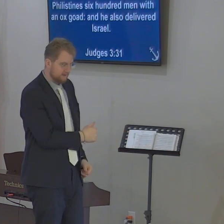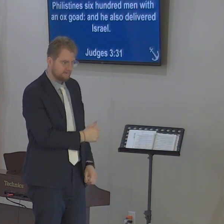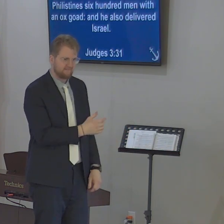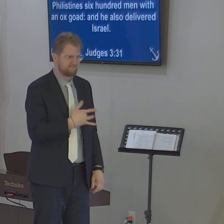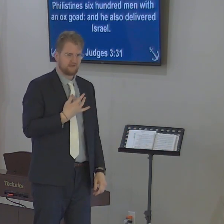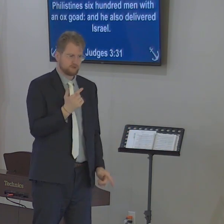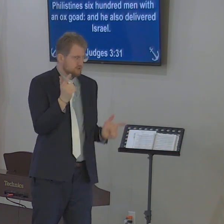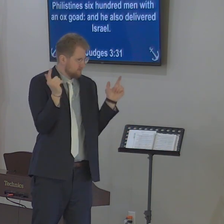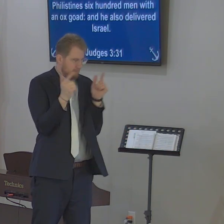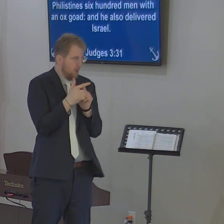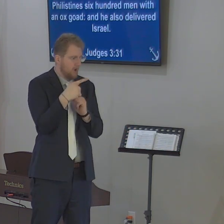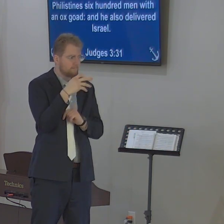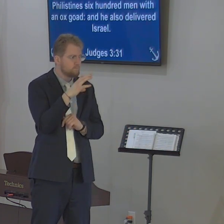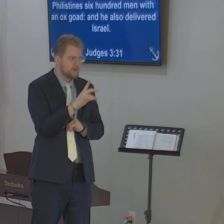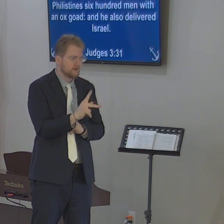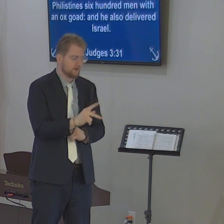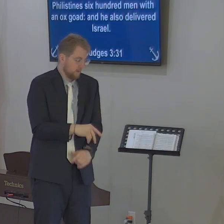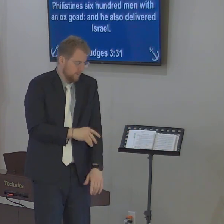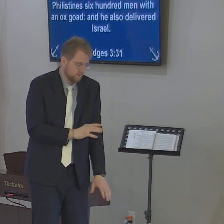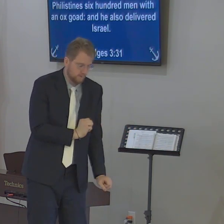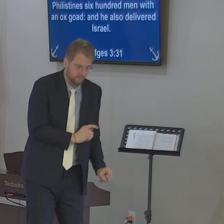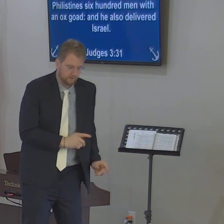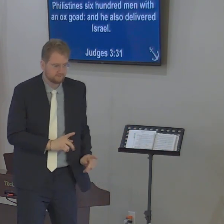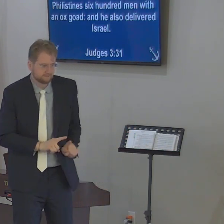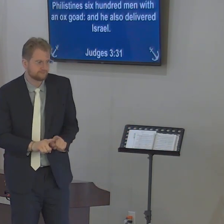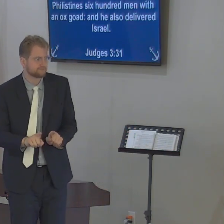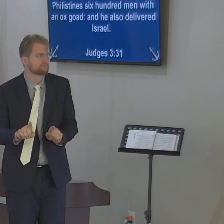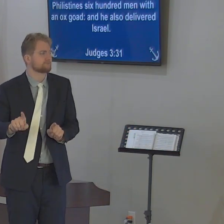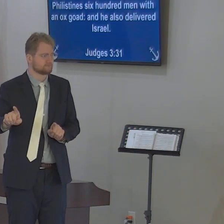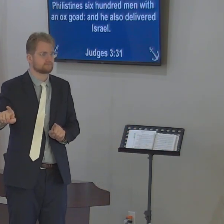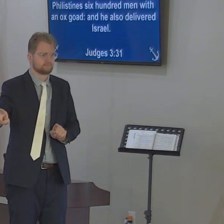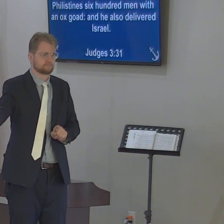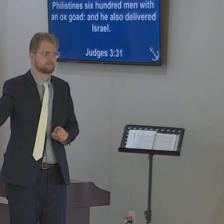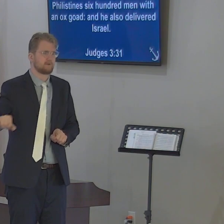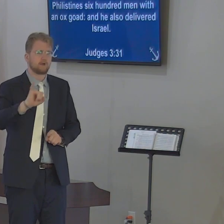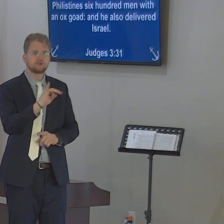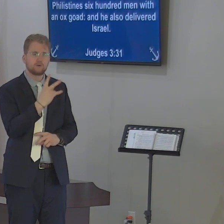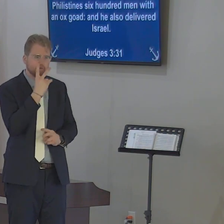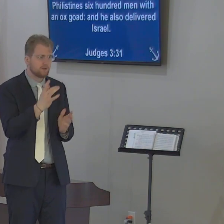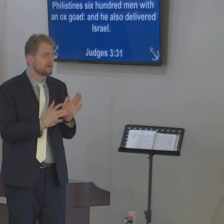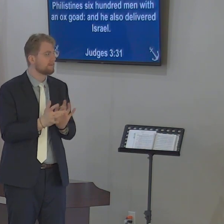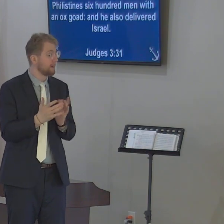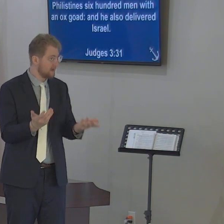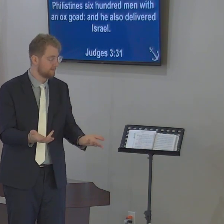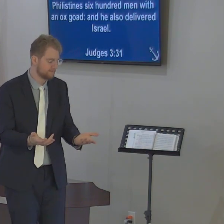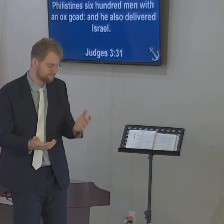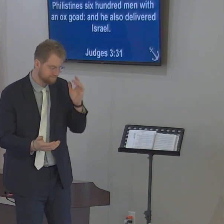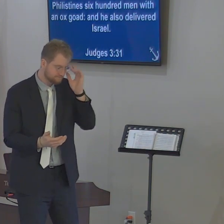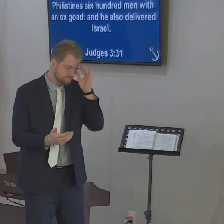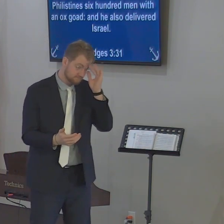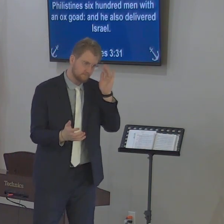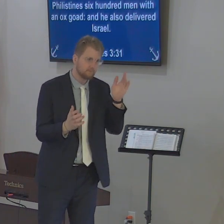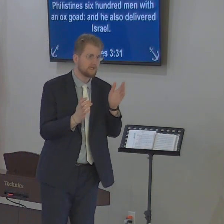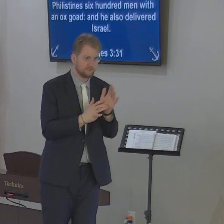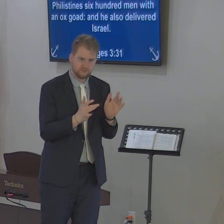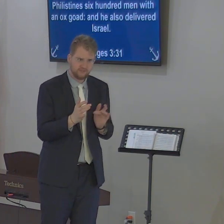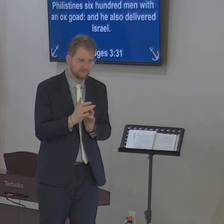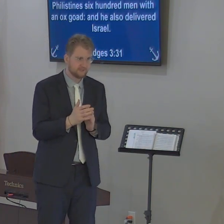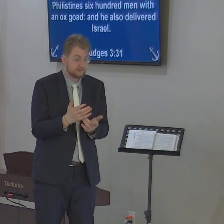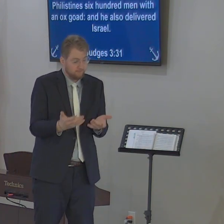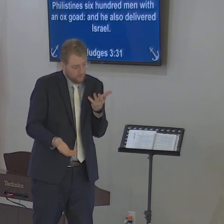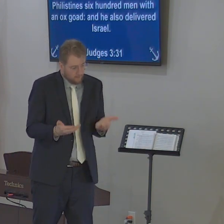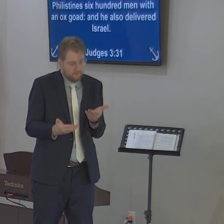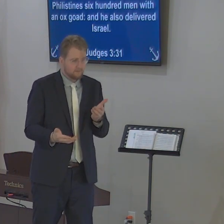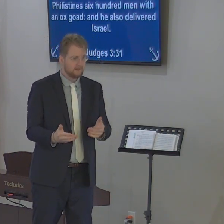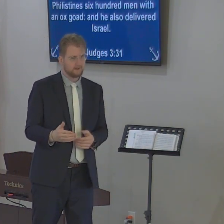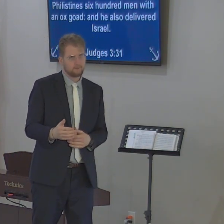goad. So if we go back to the text and we look, then Jesus had to be pricking